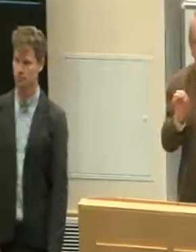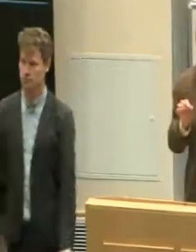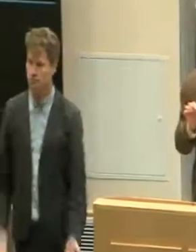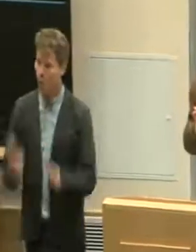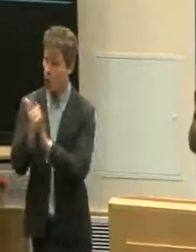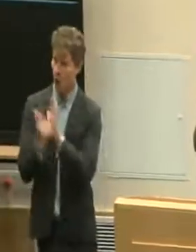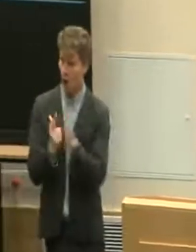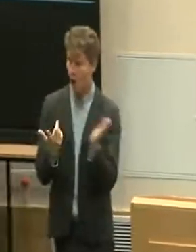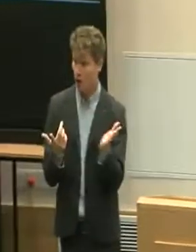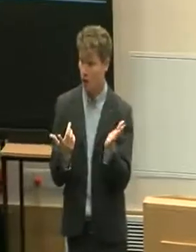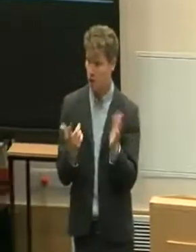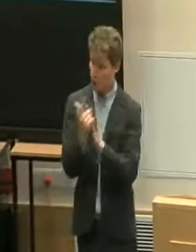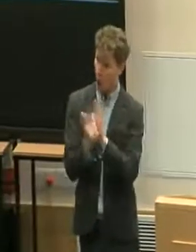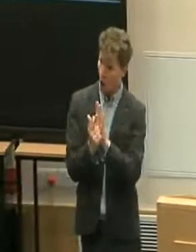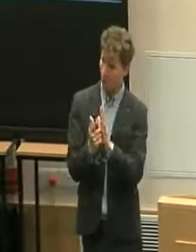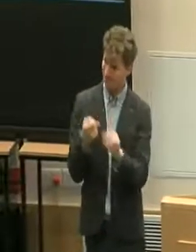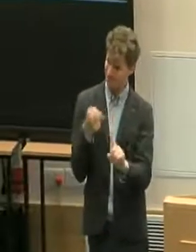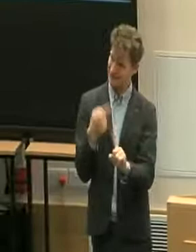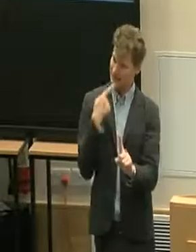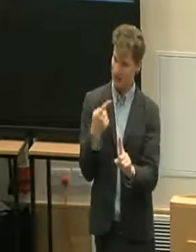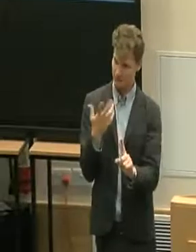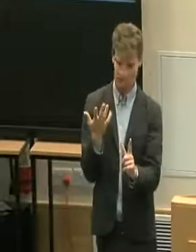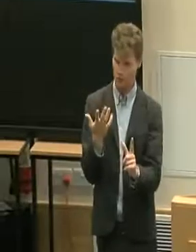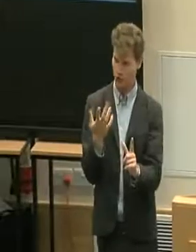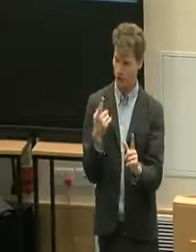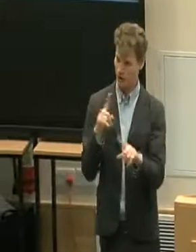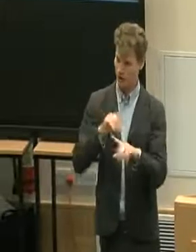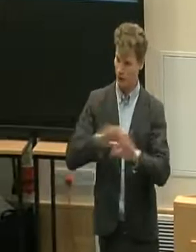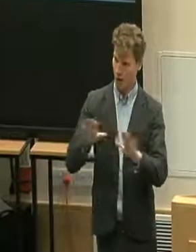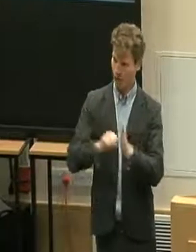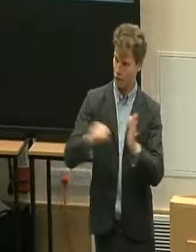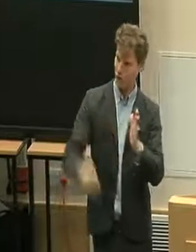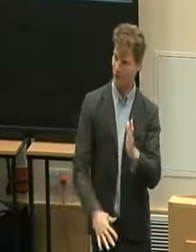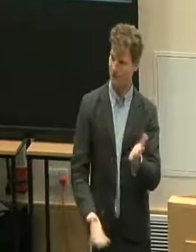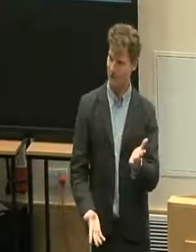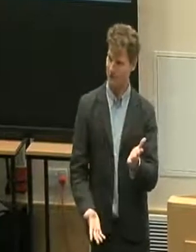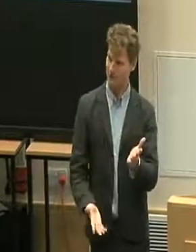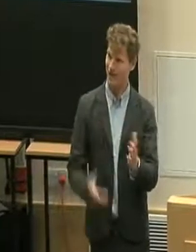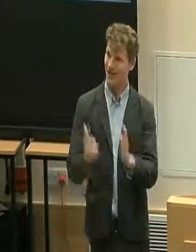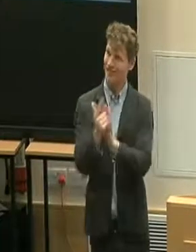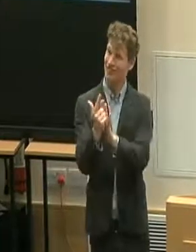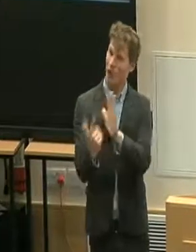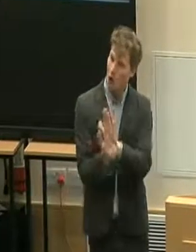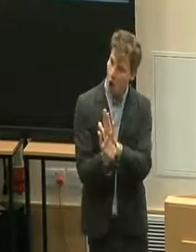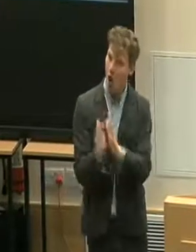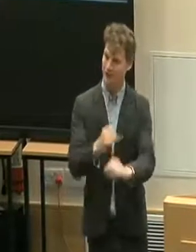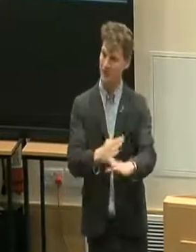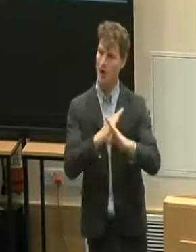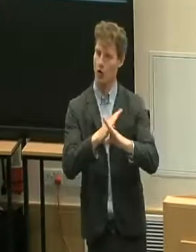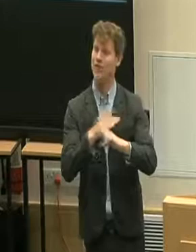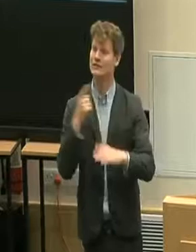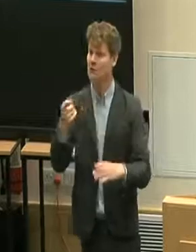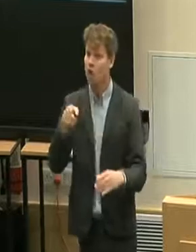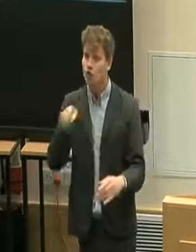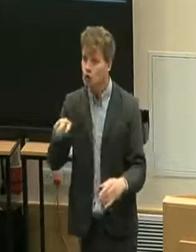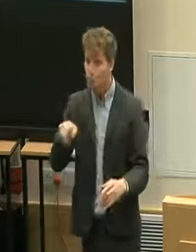Because that law is a barrier. You can't go upstairs, but that's your problem.